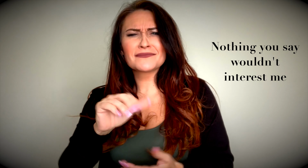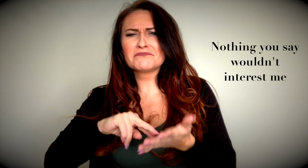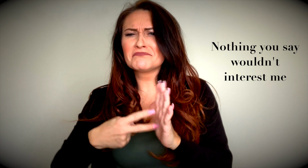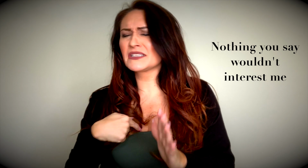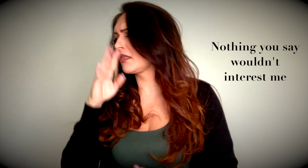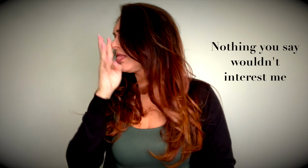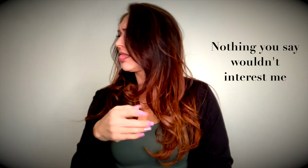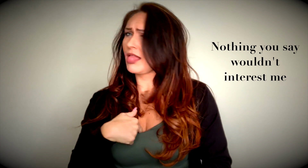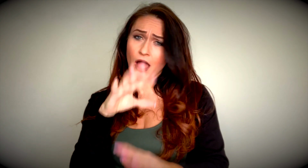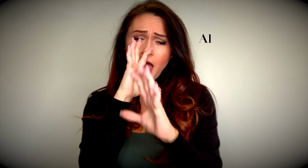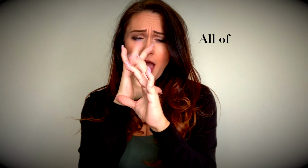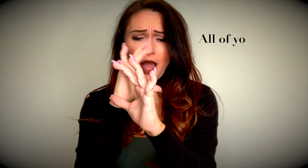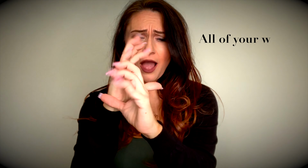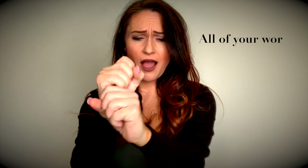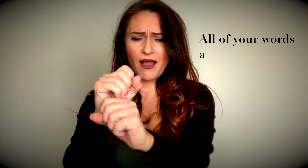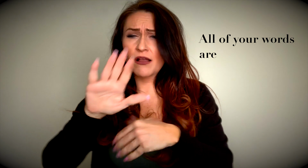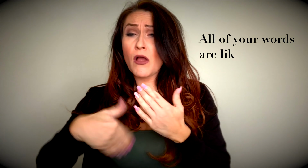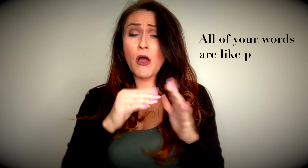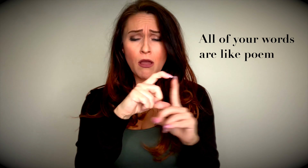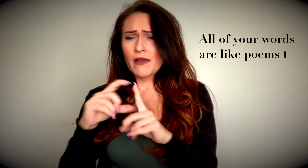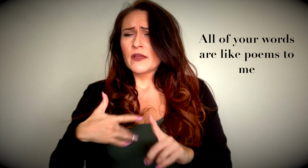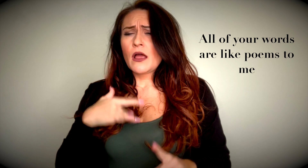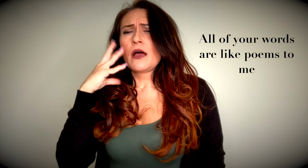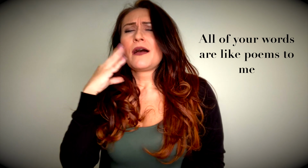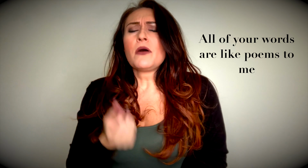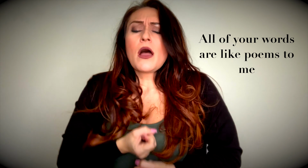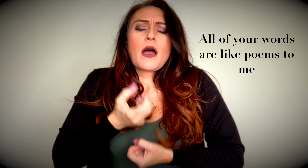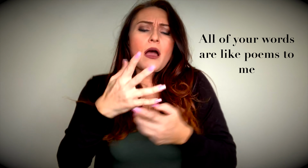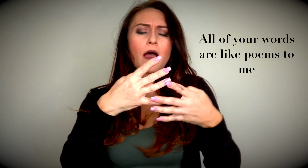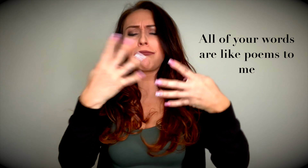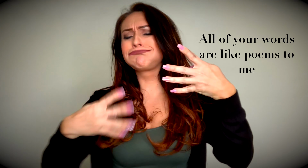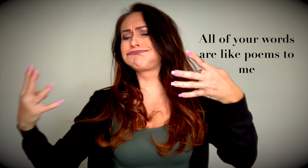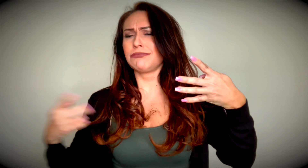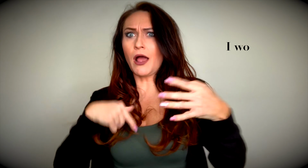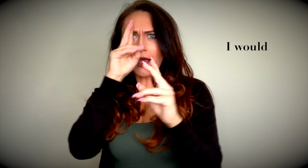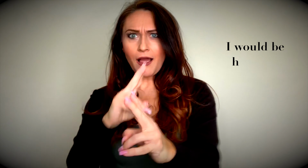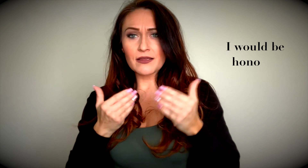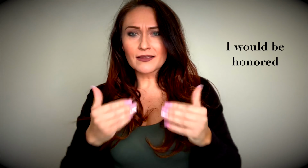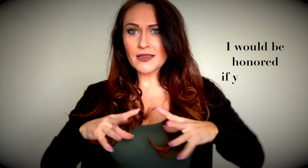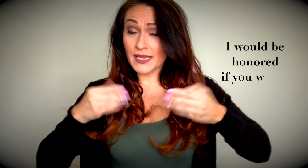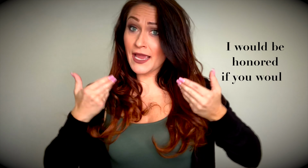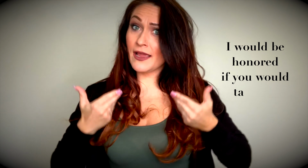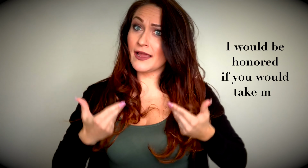Nothing you say wouldn't interest me. All of your words are like poems to me. I would be honored if you would take me as I